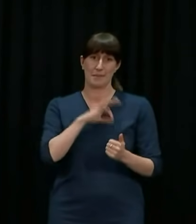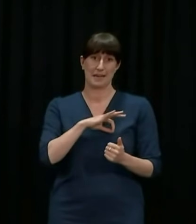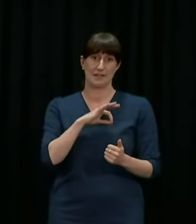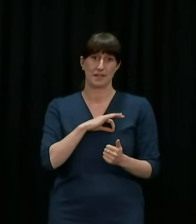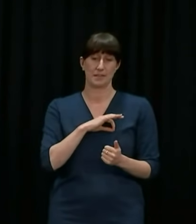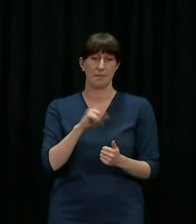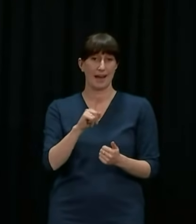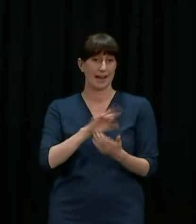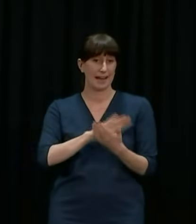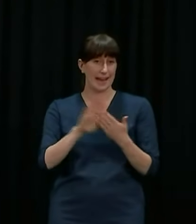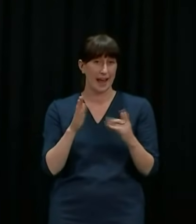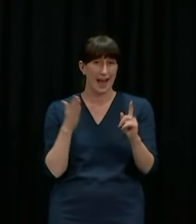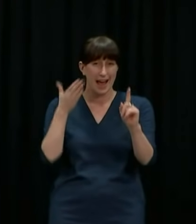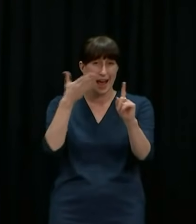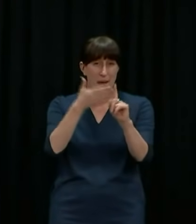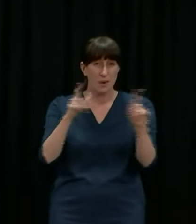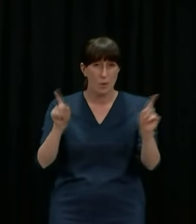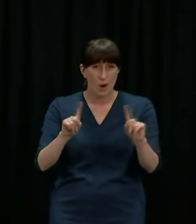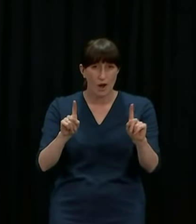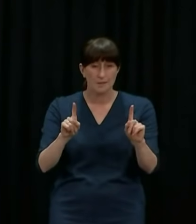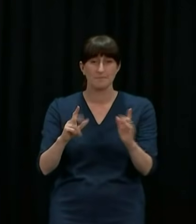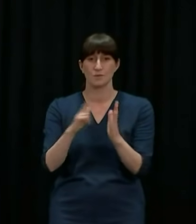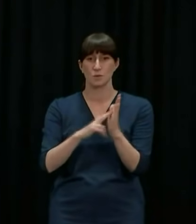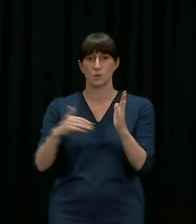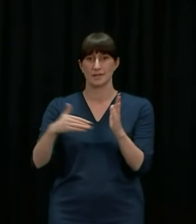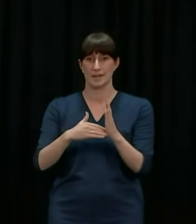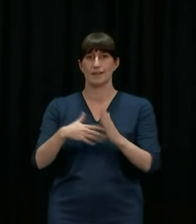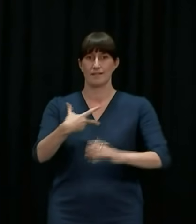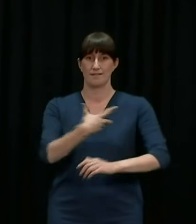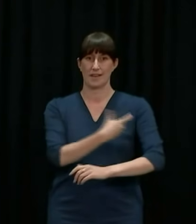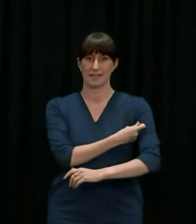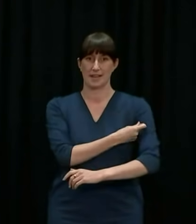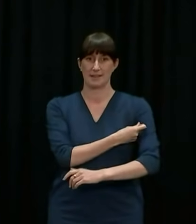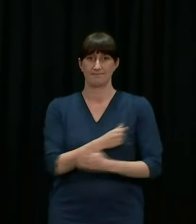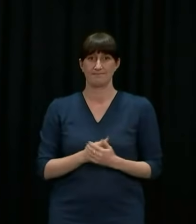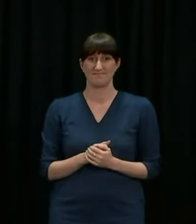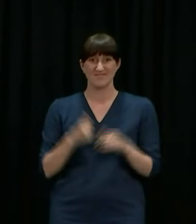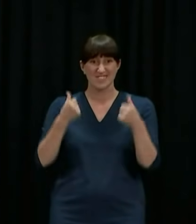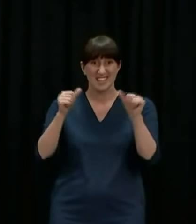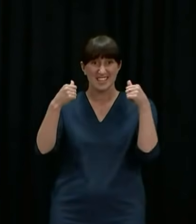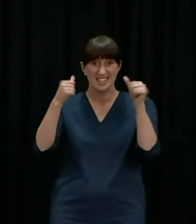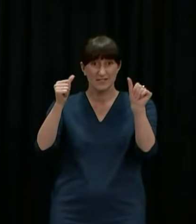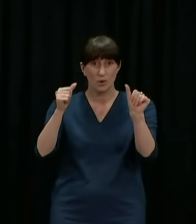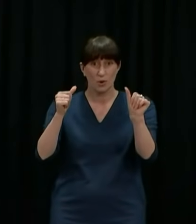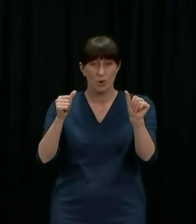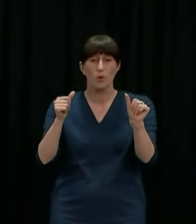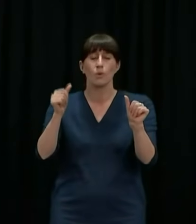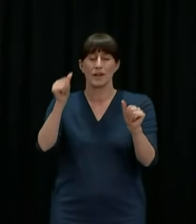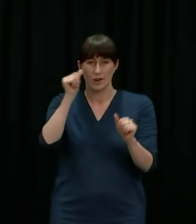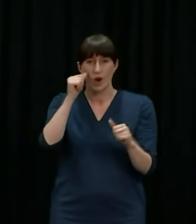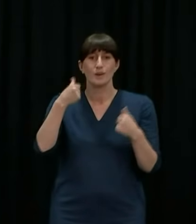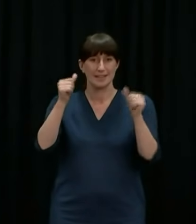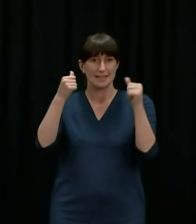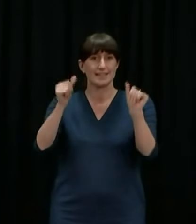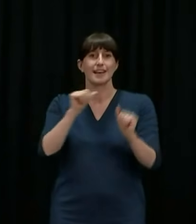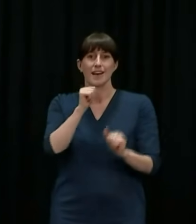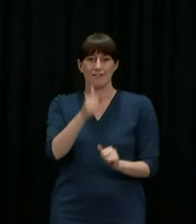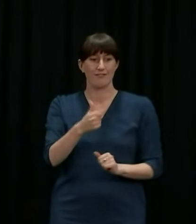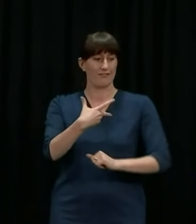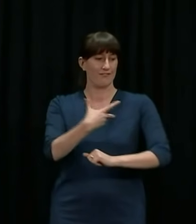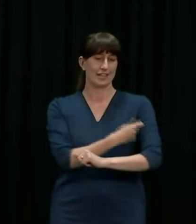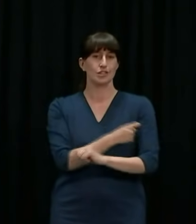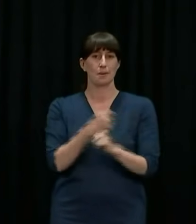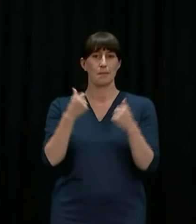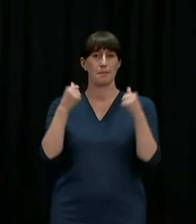New Zealanders vaccinated. What does success look like? It looks like getting New Zealanders vaccinated. Whether it's one